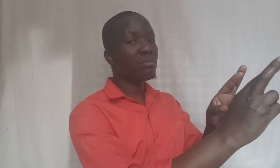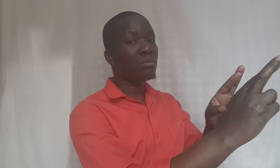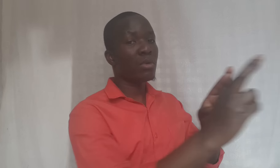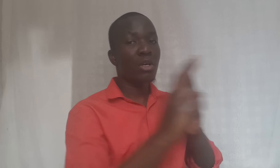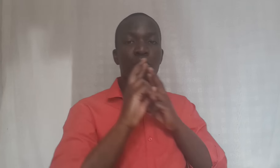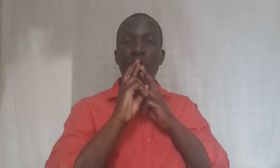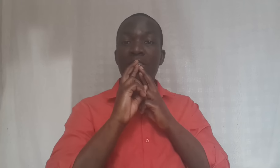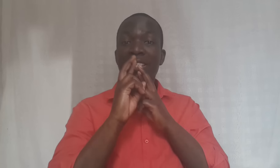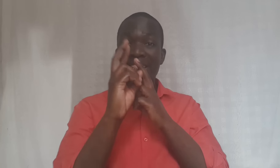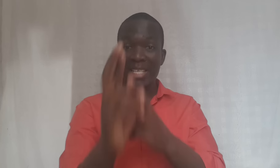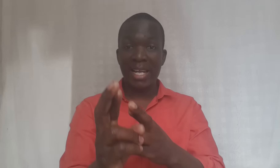So this